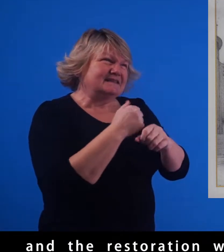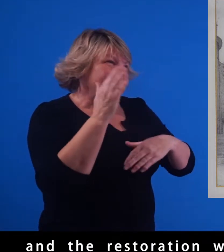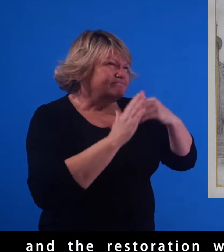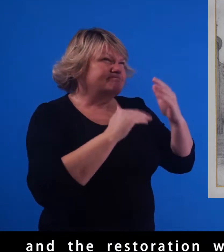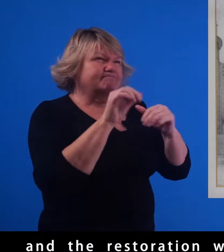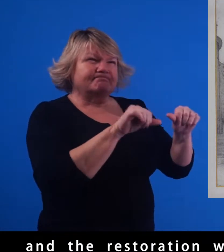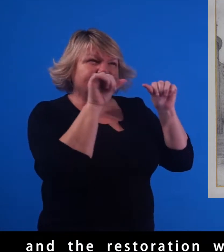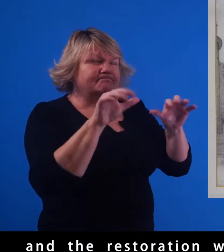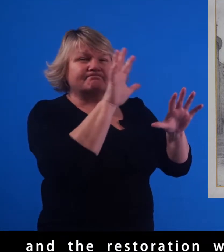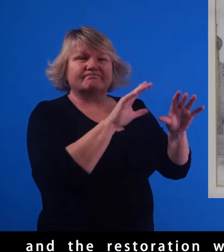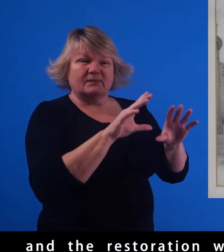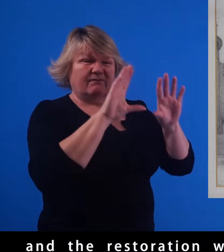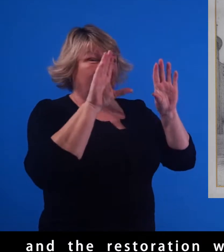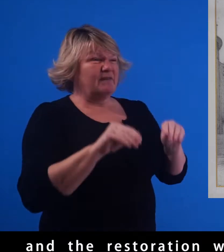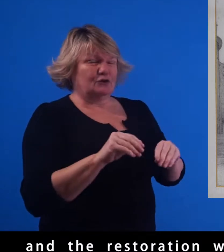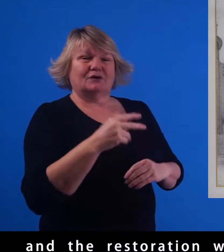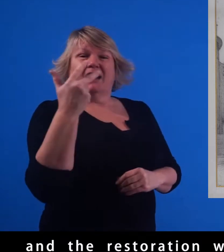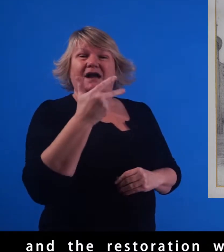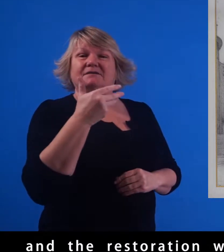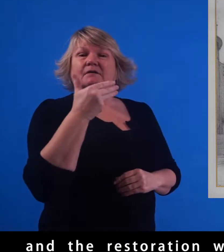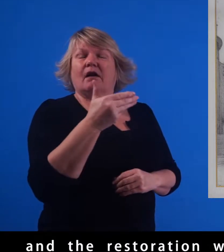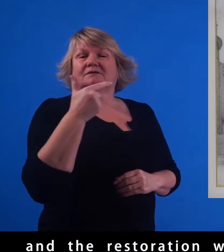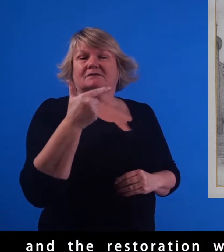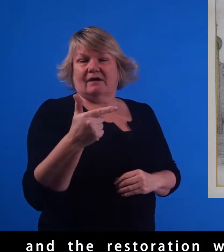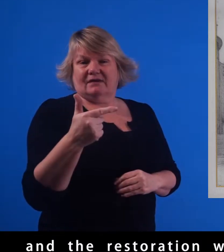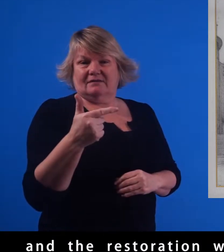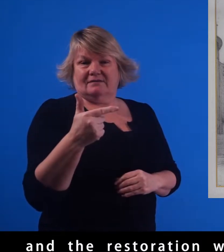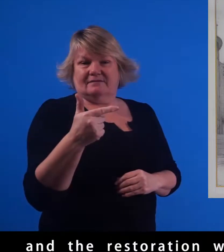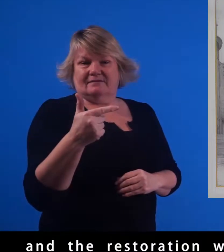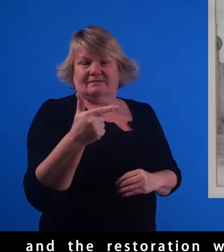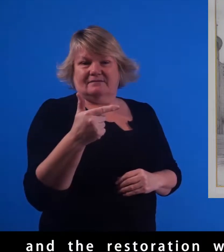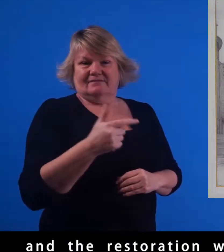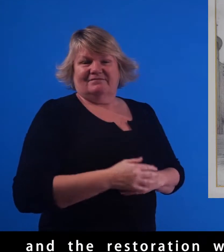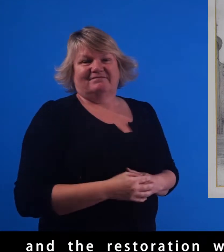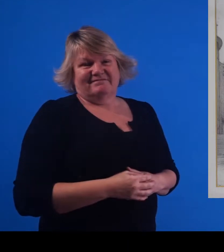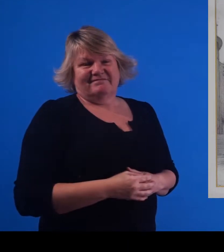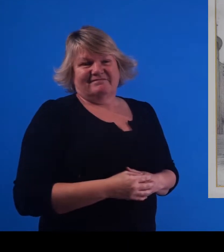and the restoration work was completed in 1897.